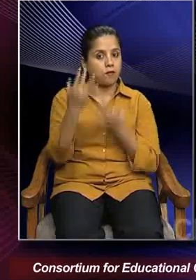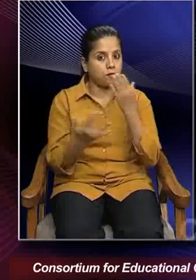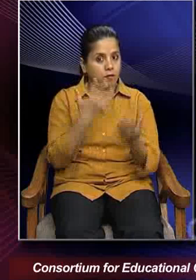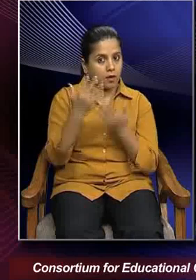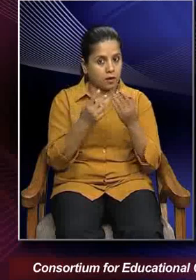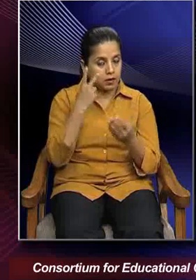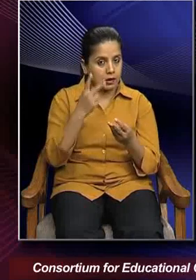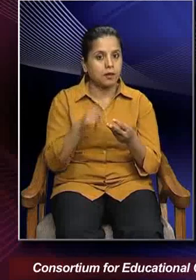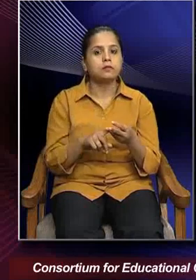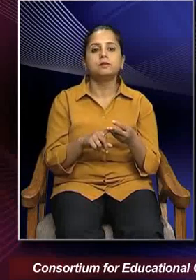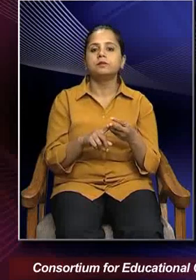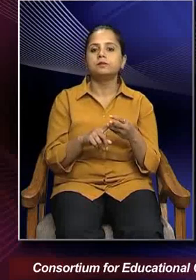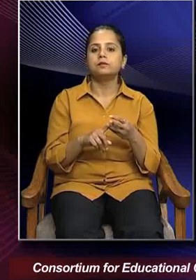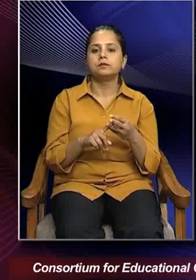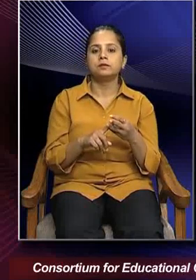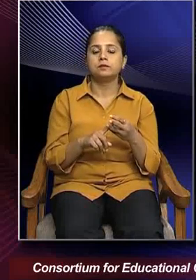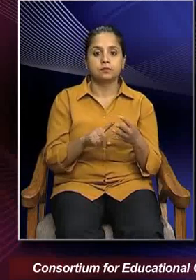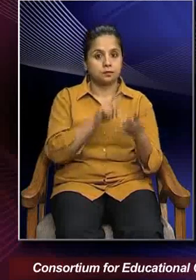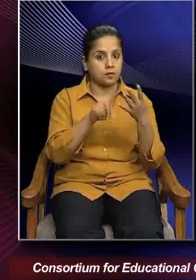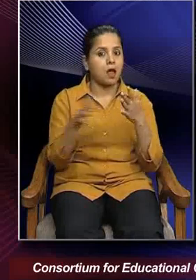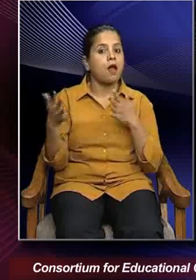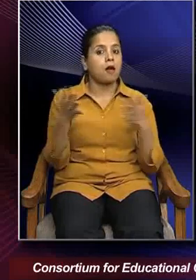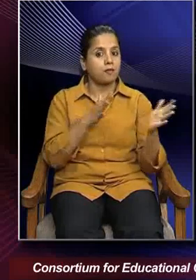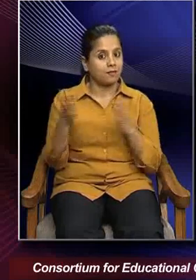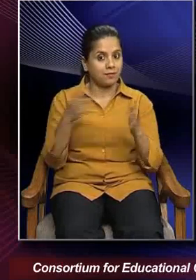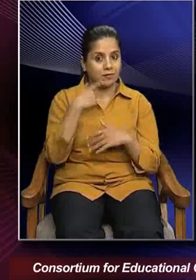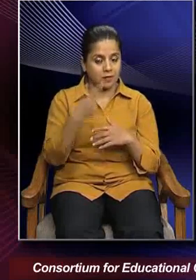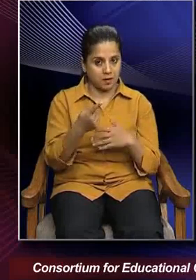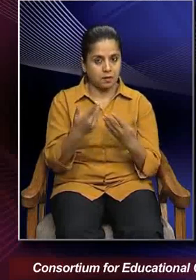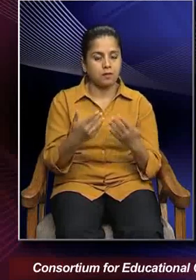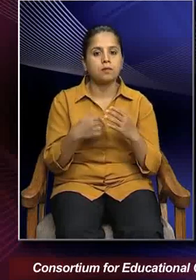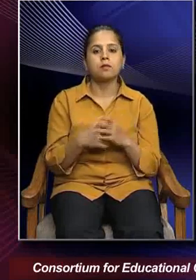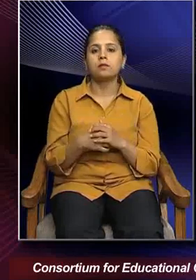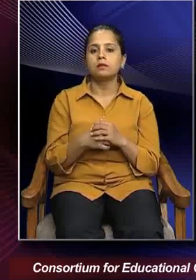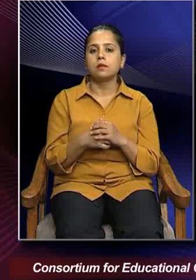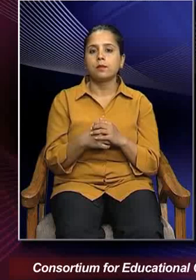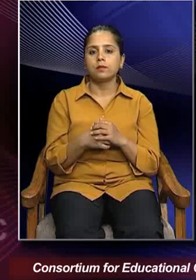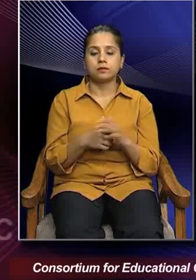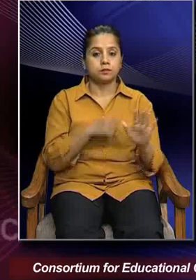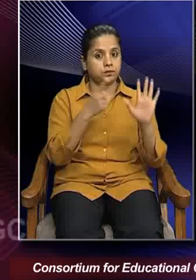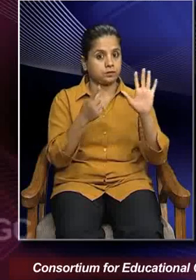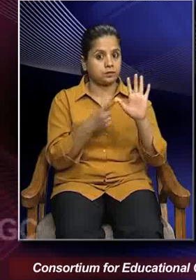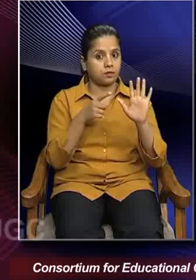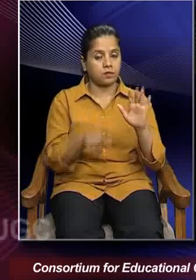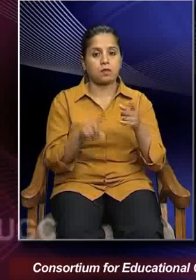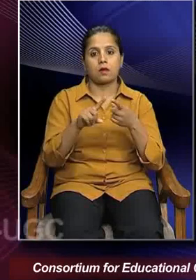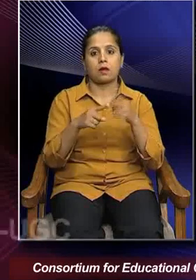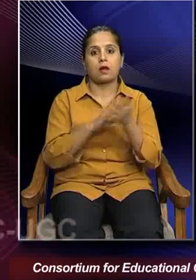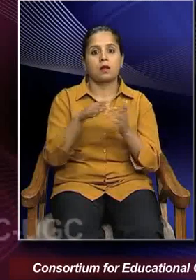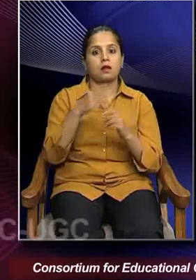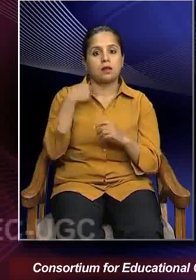Tejas, air, which is Vayu, ether